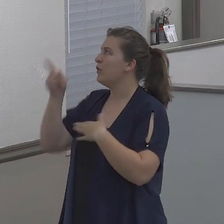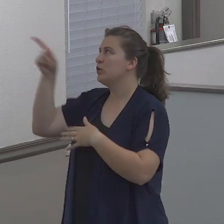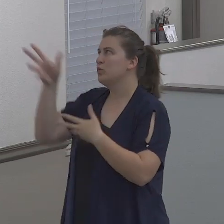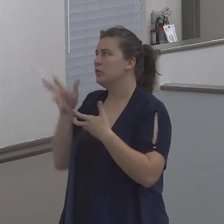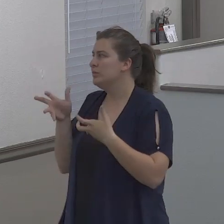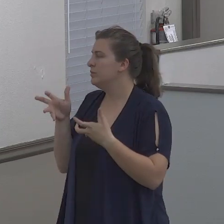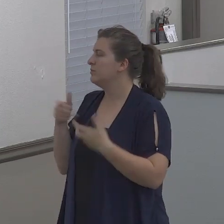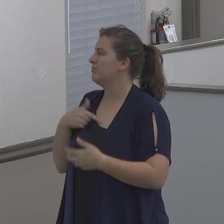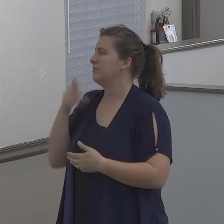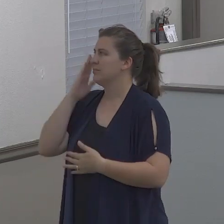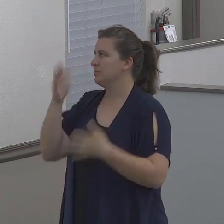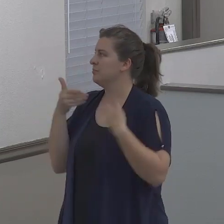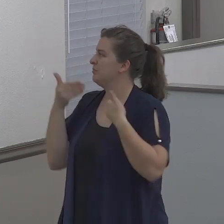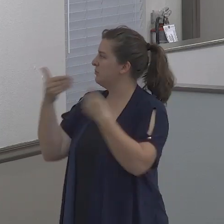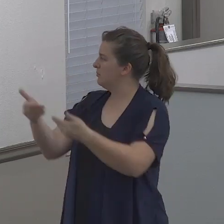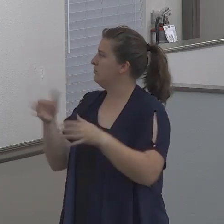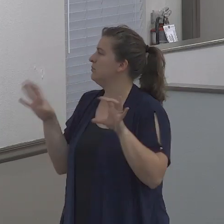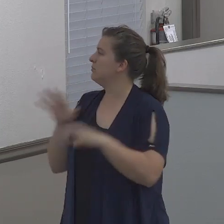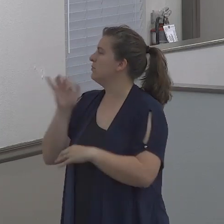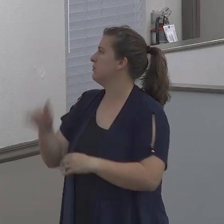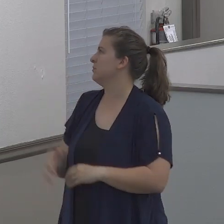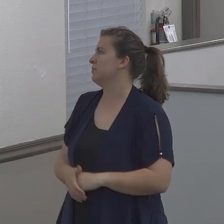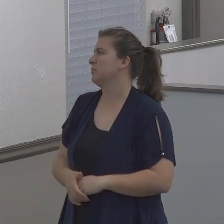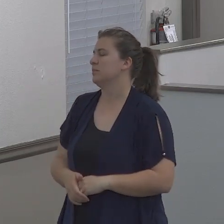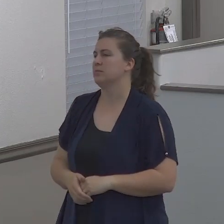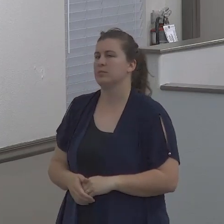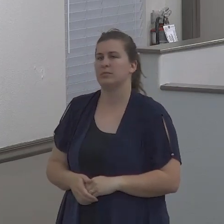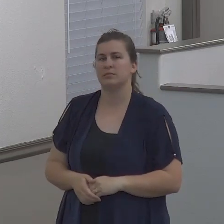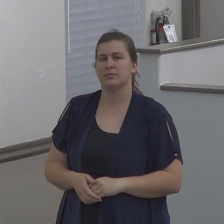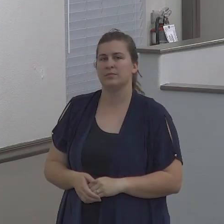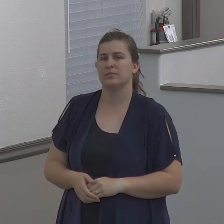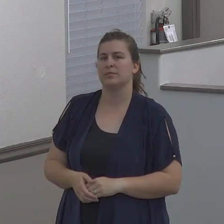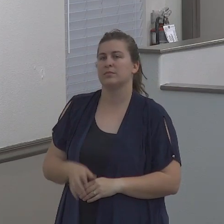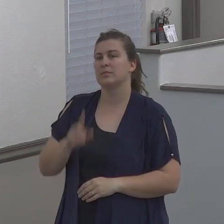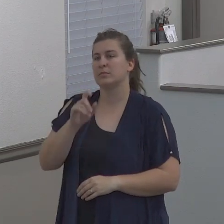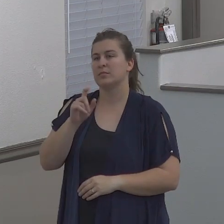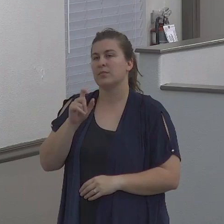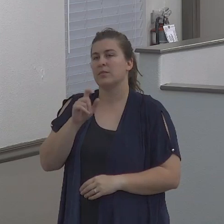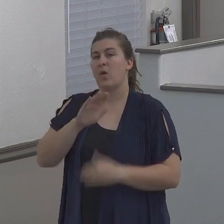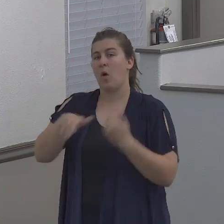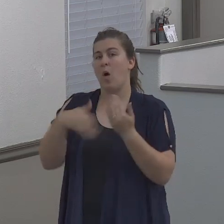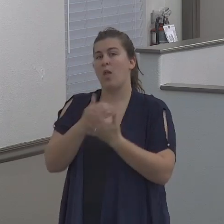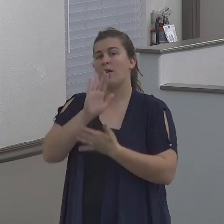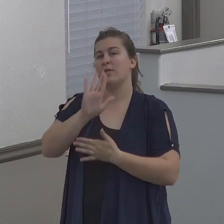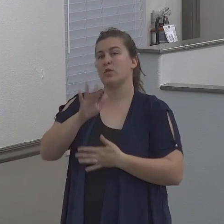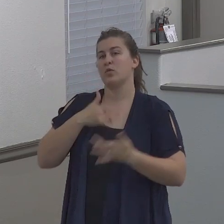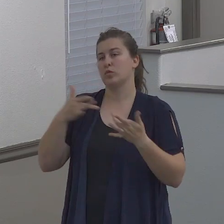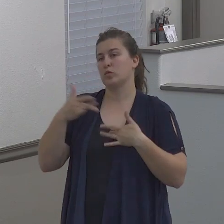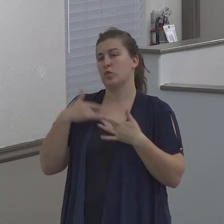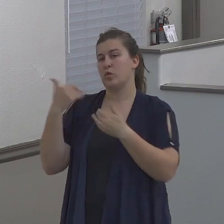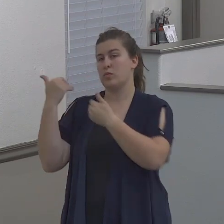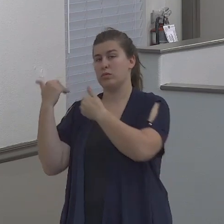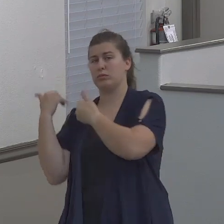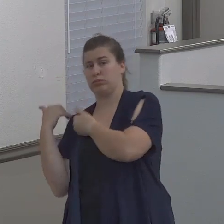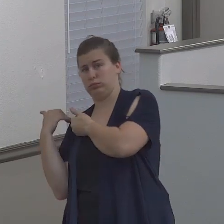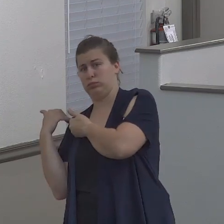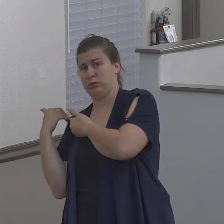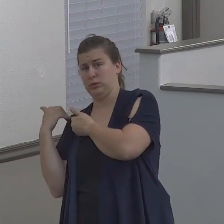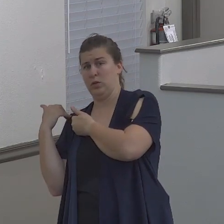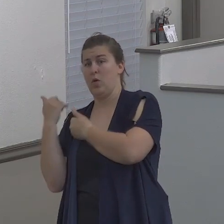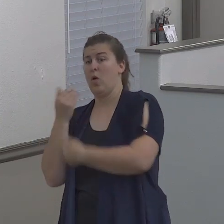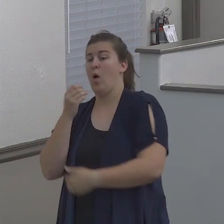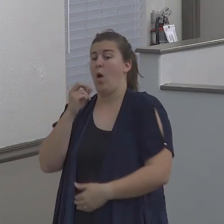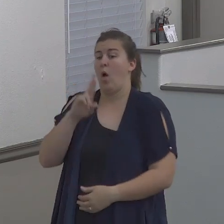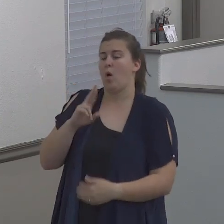will. And whatever isn't your will, I don't want to be doing. Let me ask you, are you putting your worries on God or